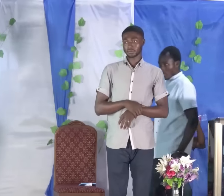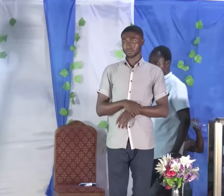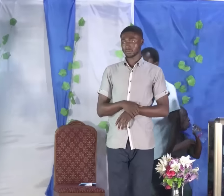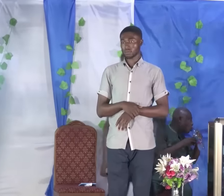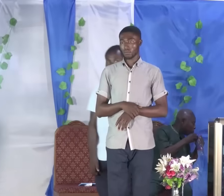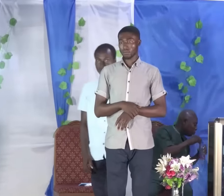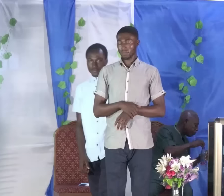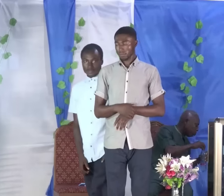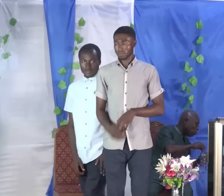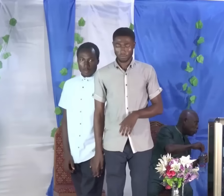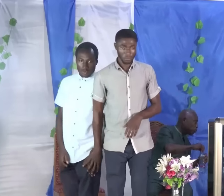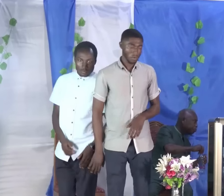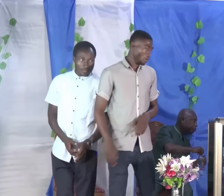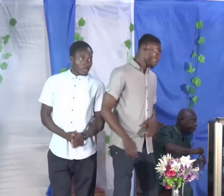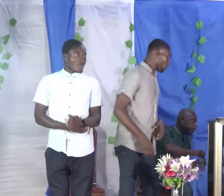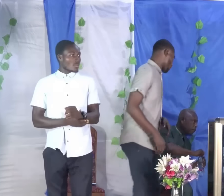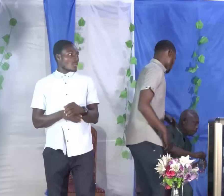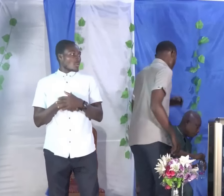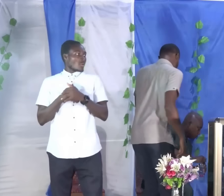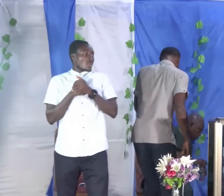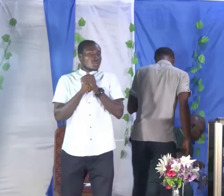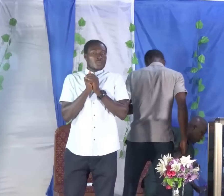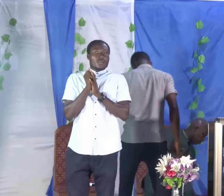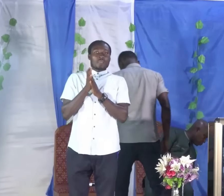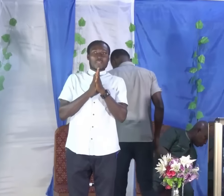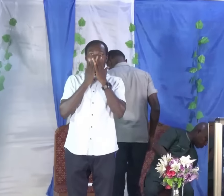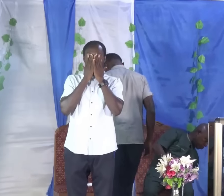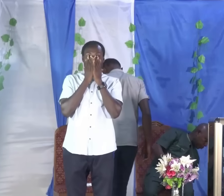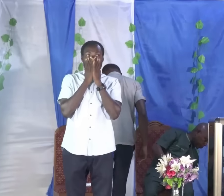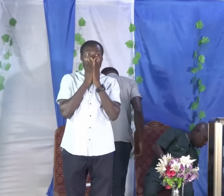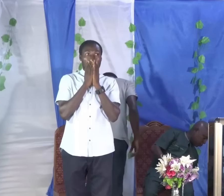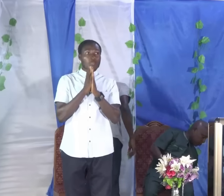moving. Now, so wouldn't it be a church of Christ, you know, I say, and I say.